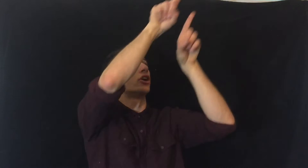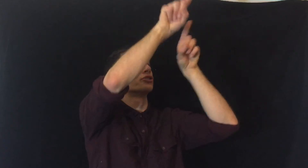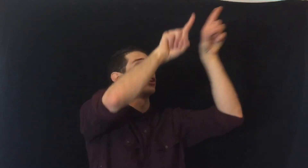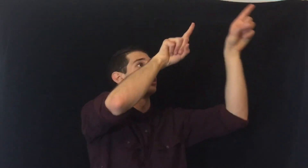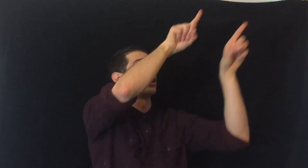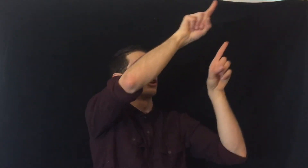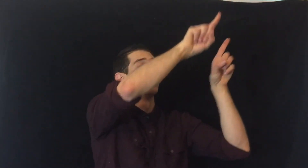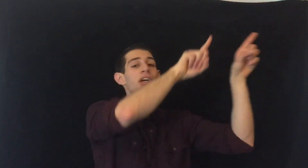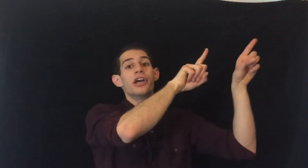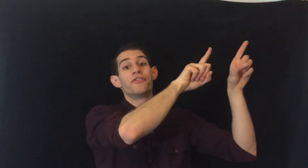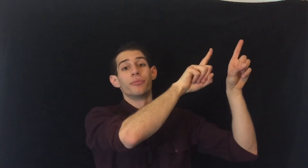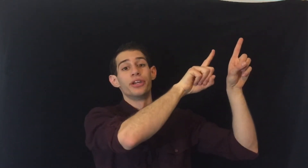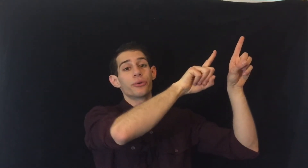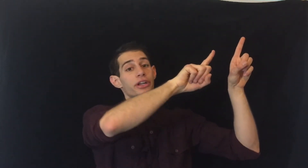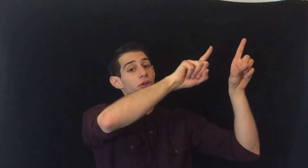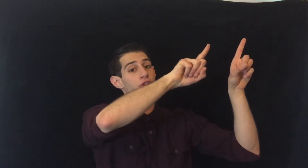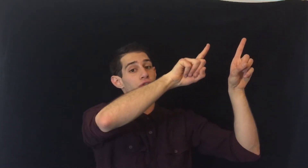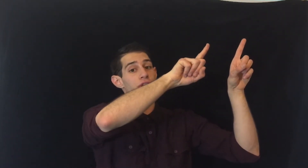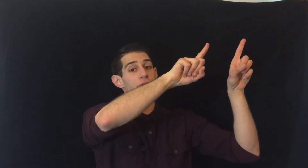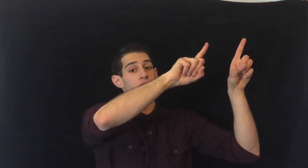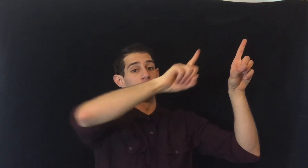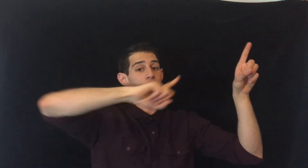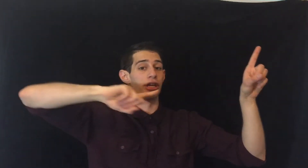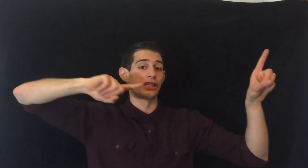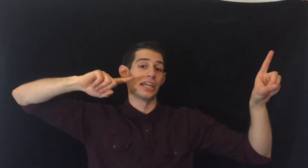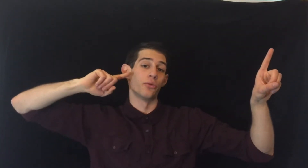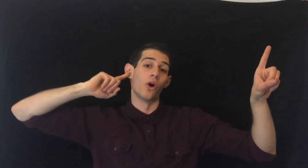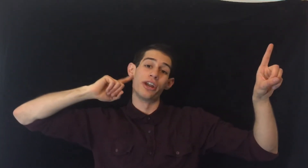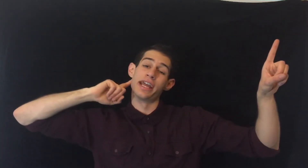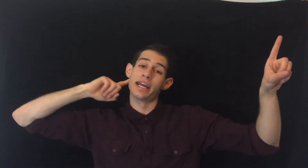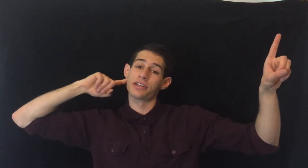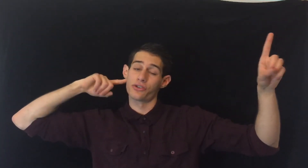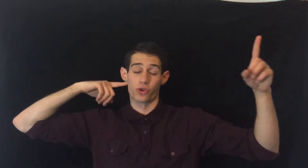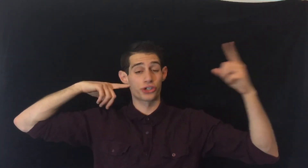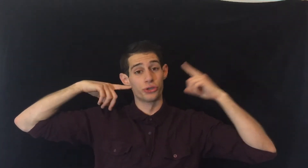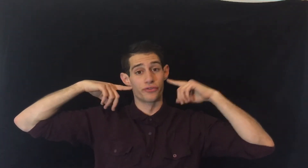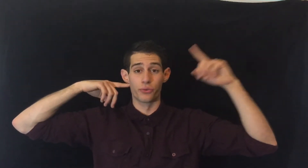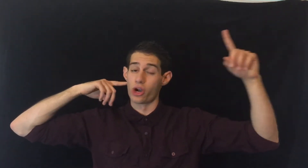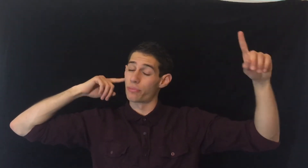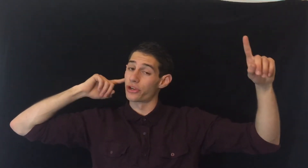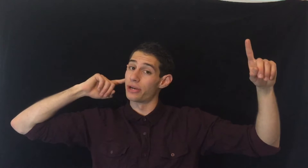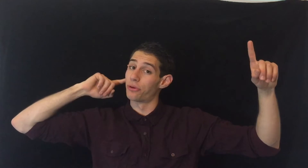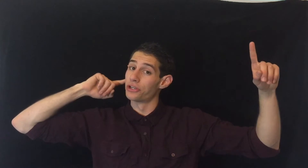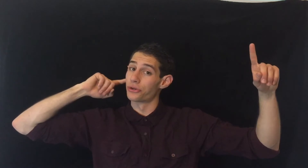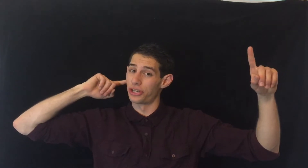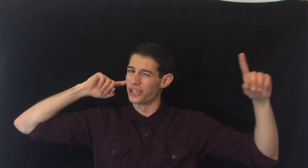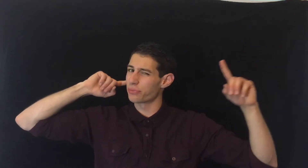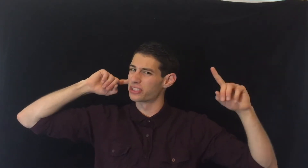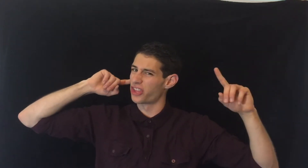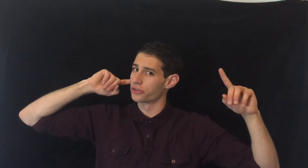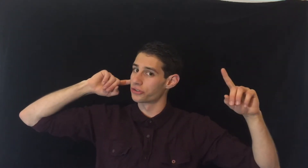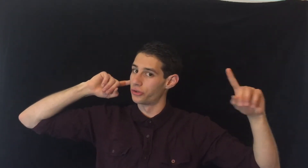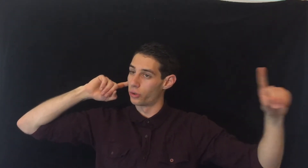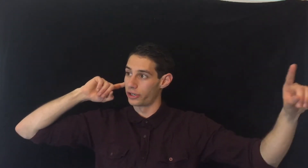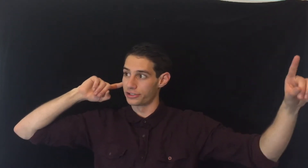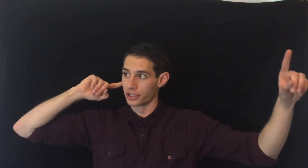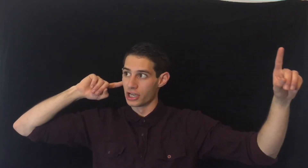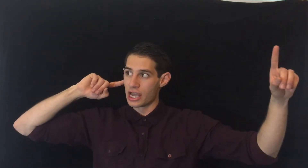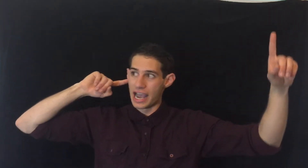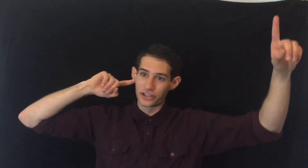stars right there. And from here, we're going to go straight to thunder. You're going to take 1 hand, or 2 if you want, but you're going to point to your ear because thunder's a noise. And you're